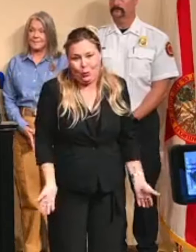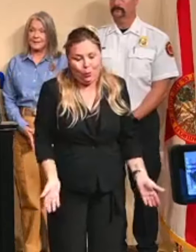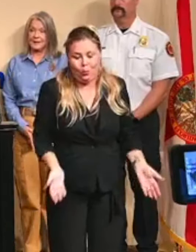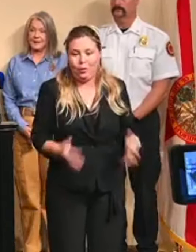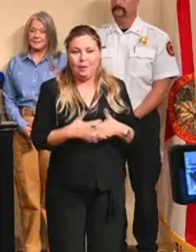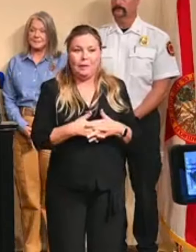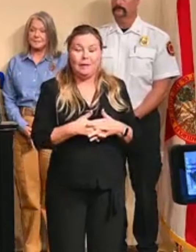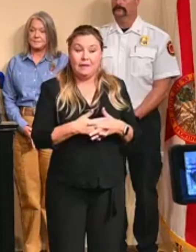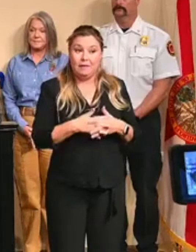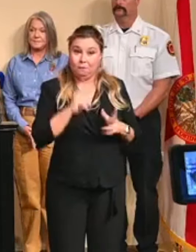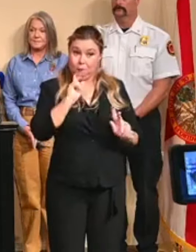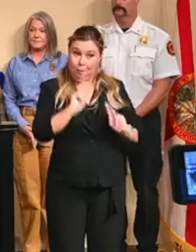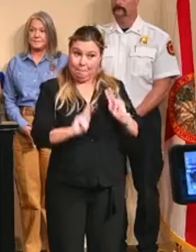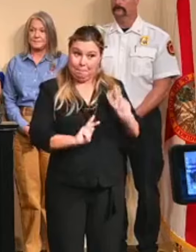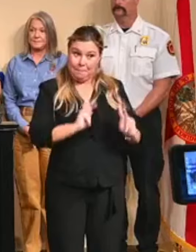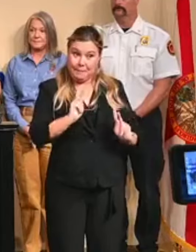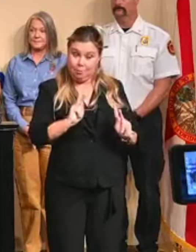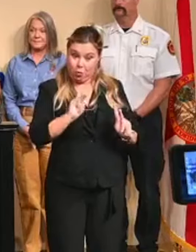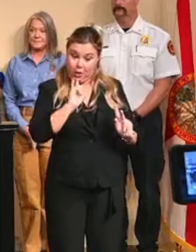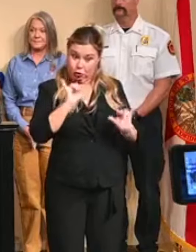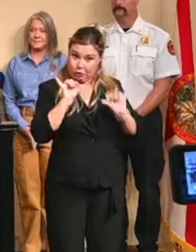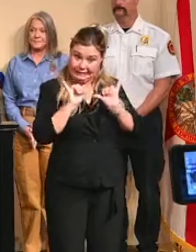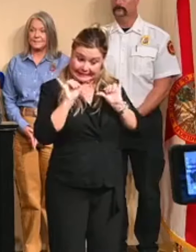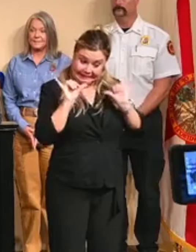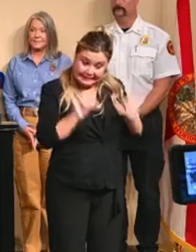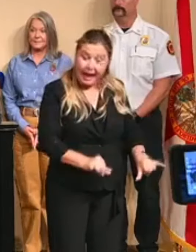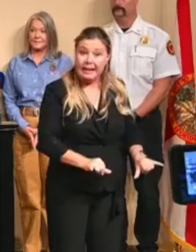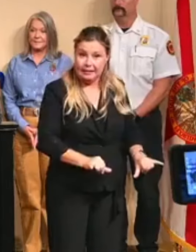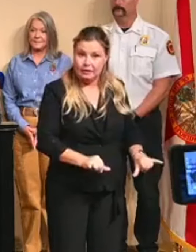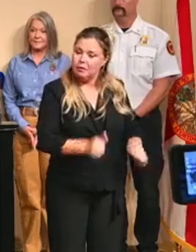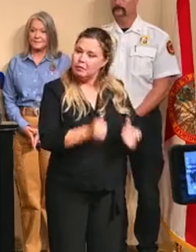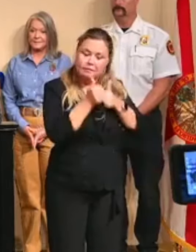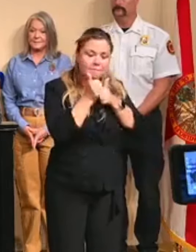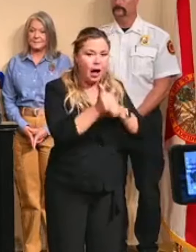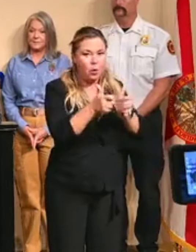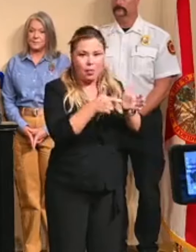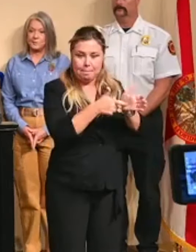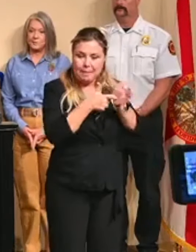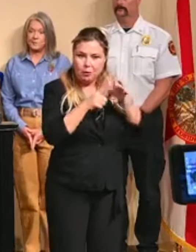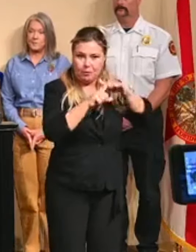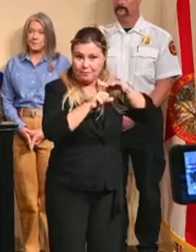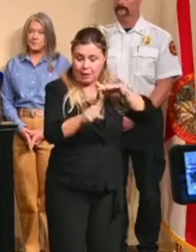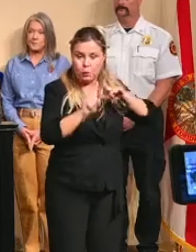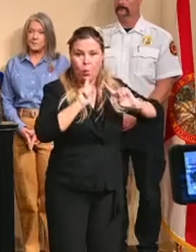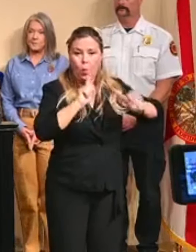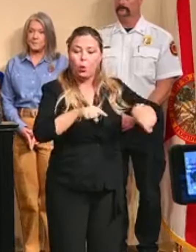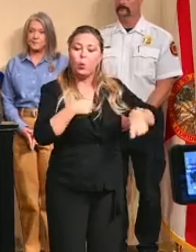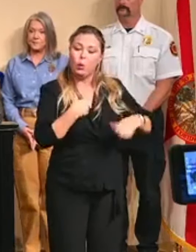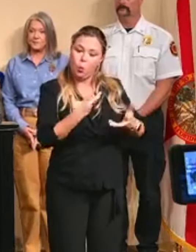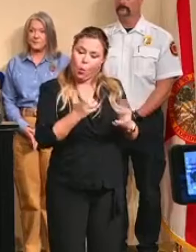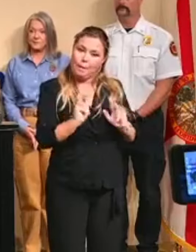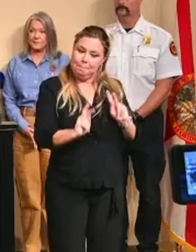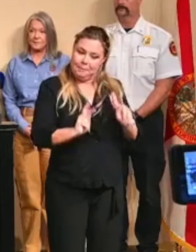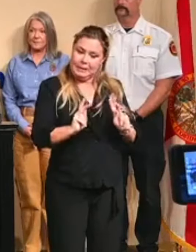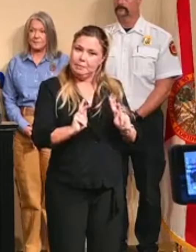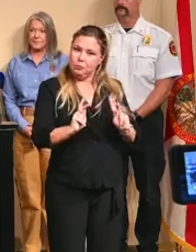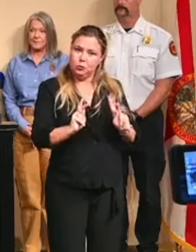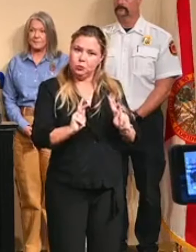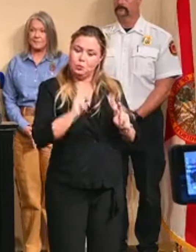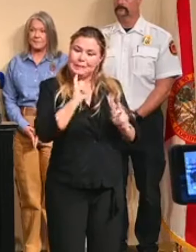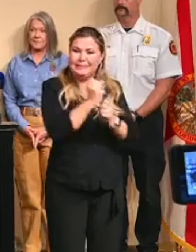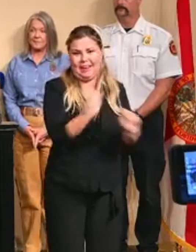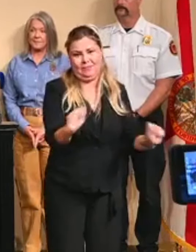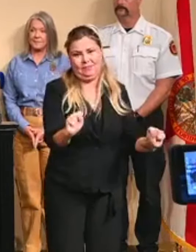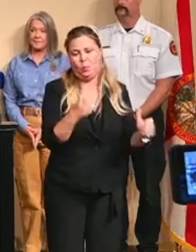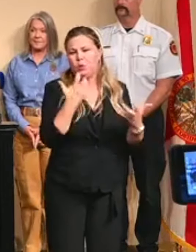homes. As for people that are staying, again, follow the mandatory evacuation orders. We do want people to be in harm's way. We don't want to